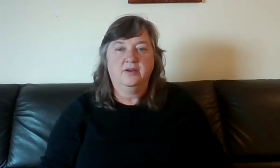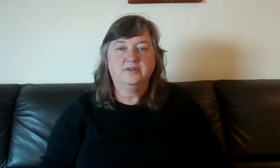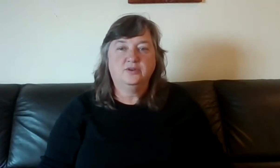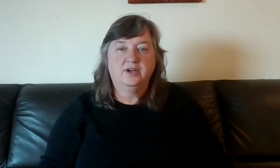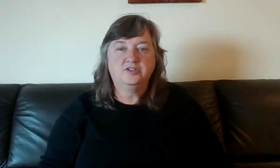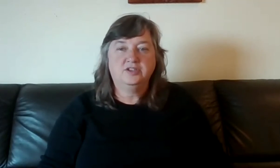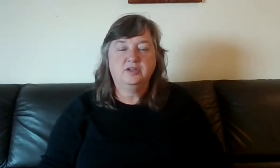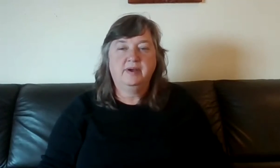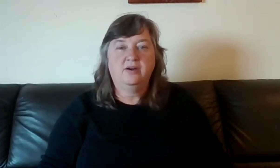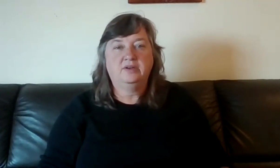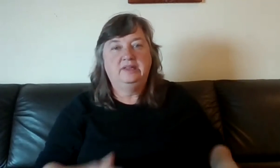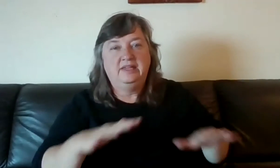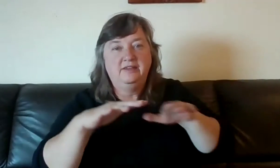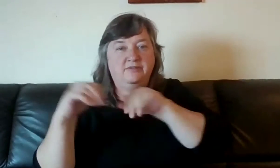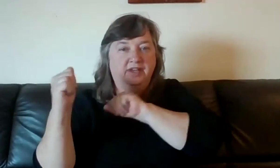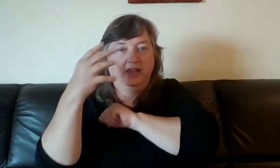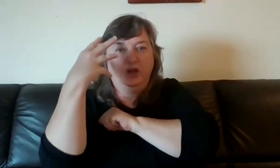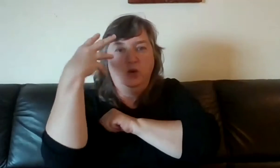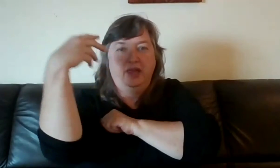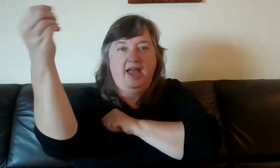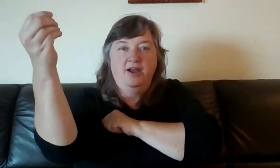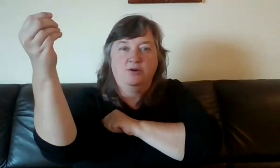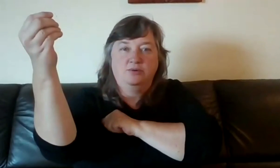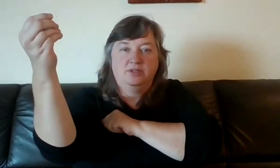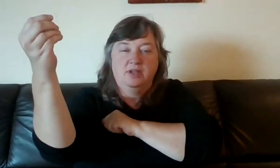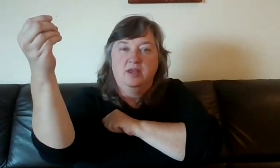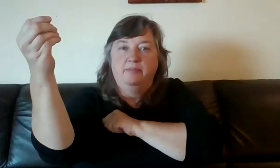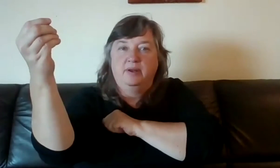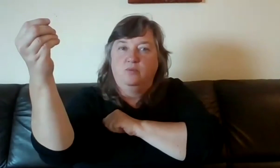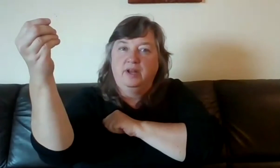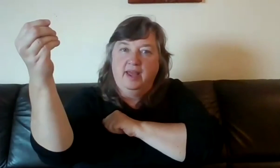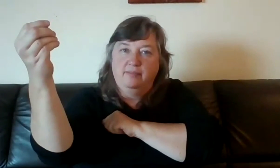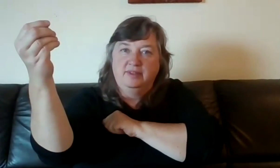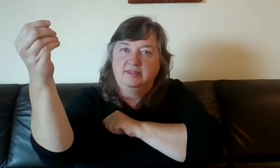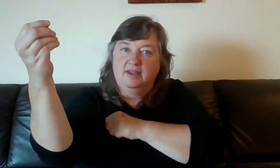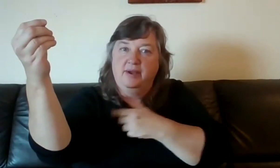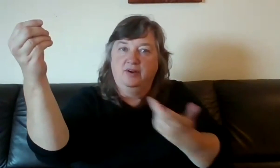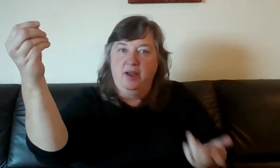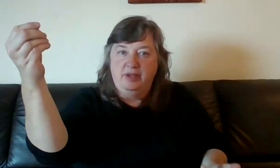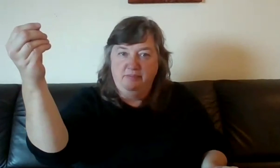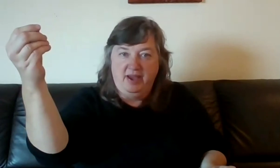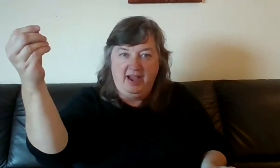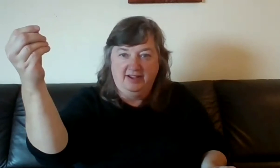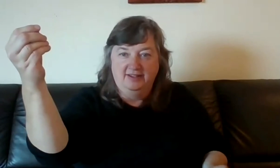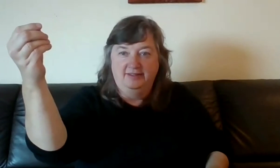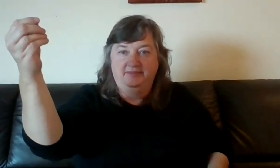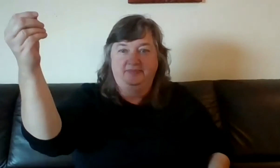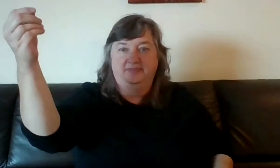There is a question about leaving and going out, but what happens about coming back?